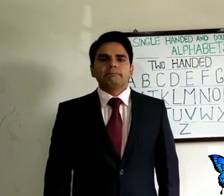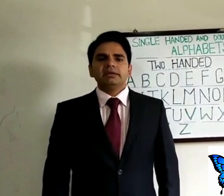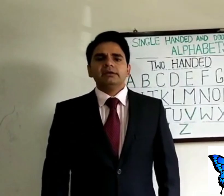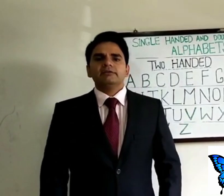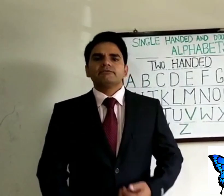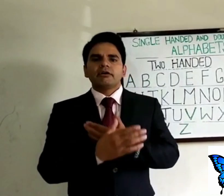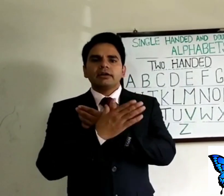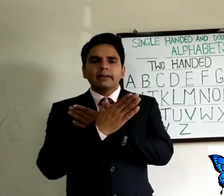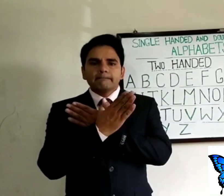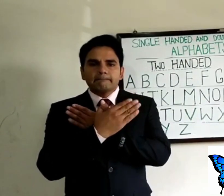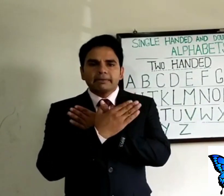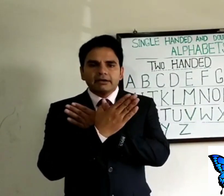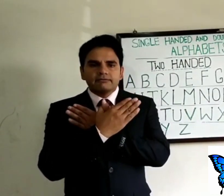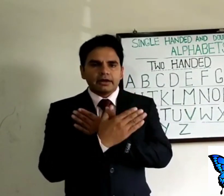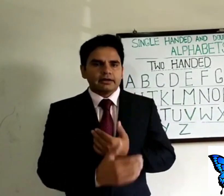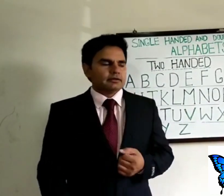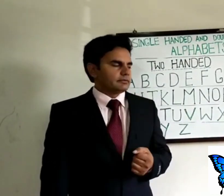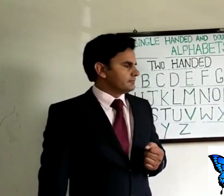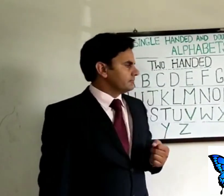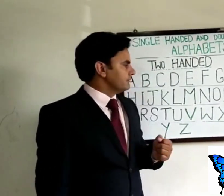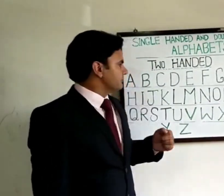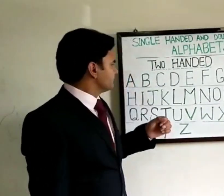B for butterfly,